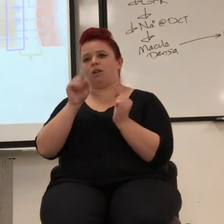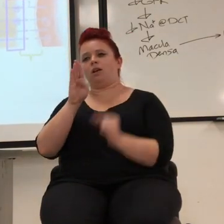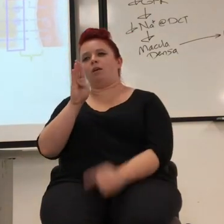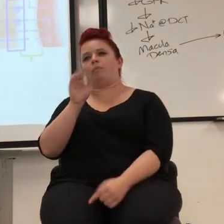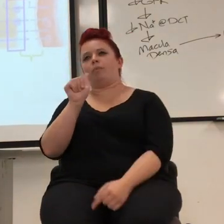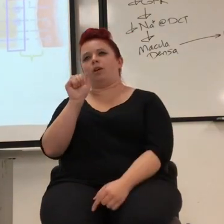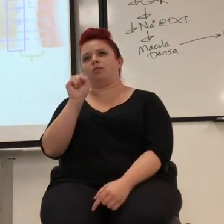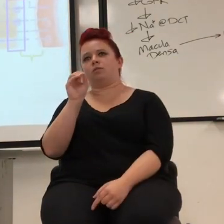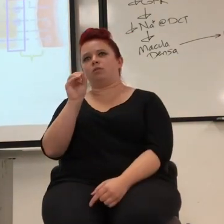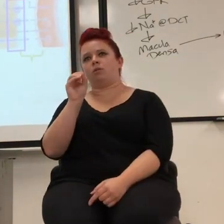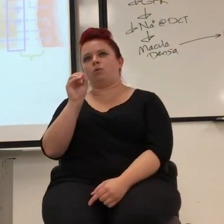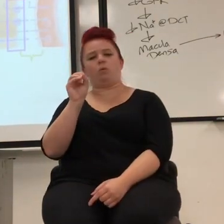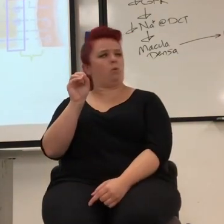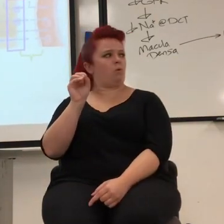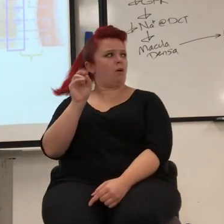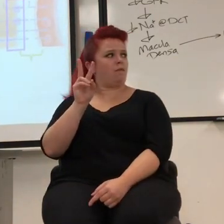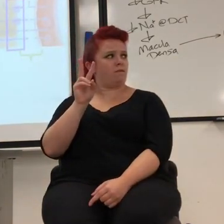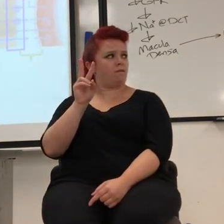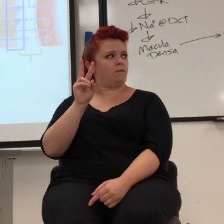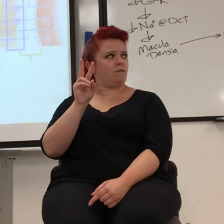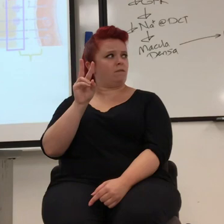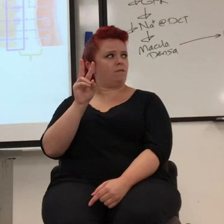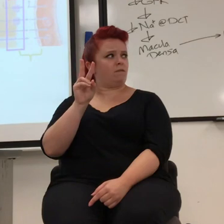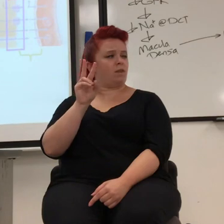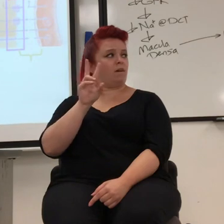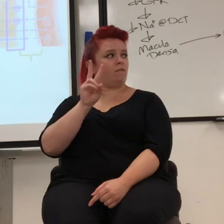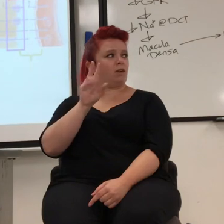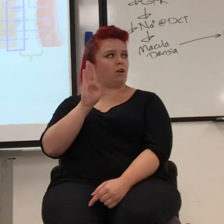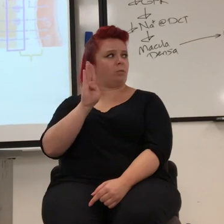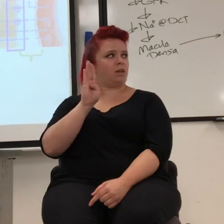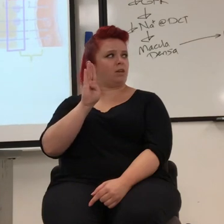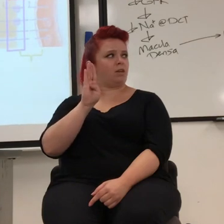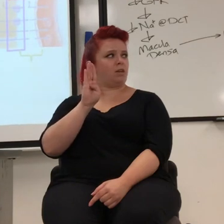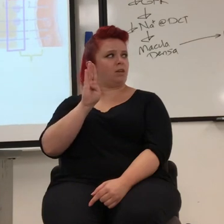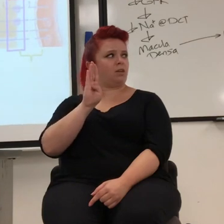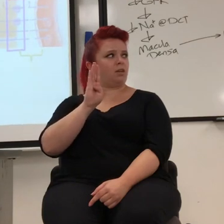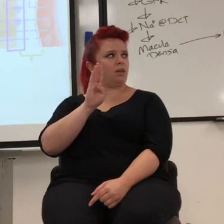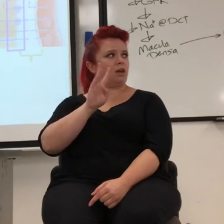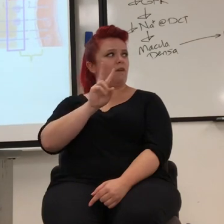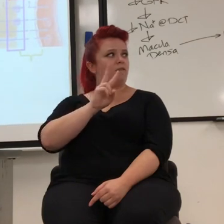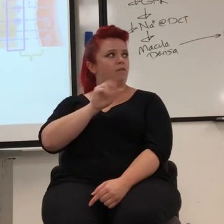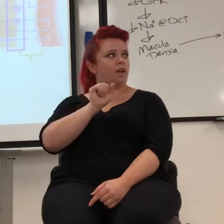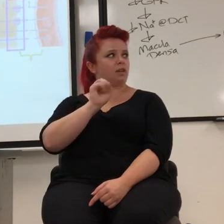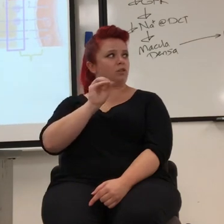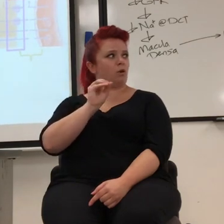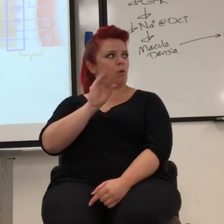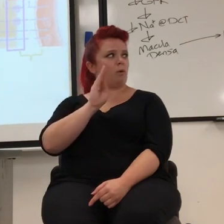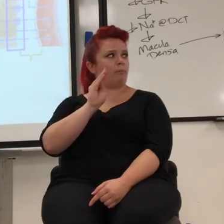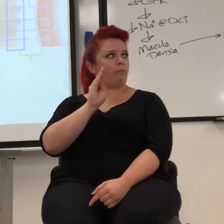So that's what we're going to spend time looking at. The reabsorption of